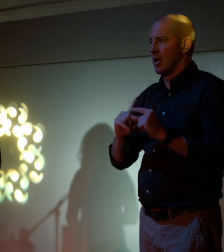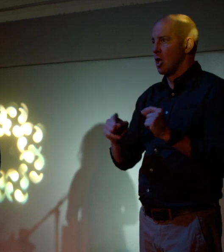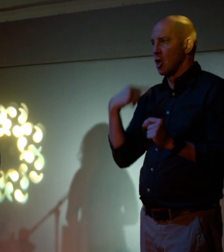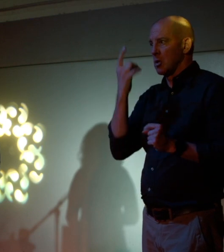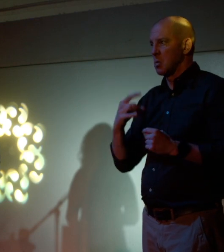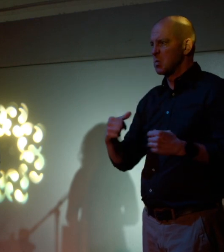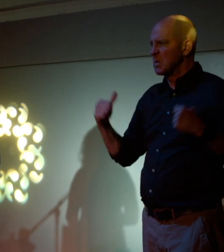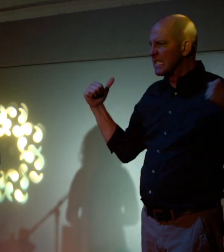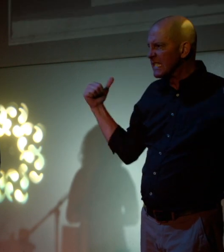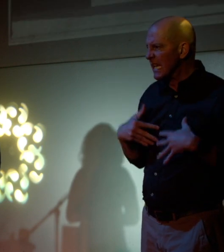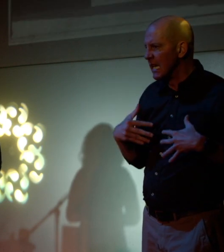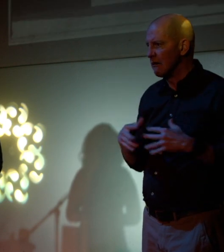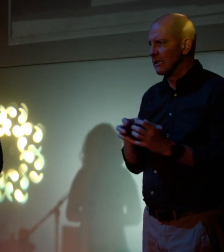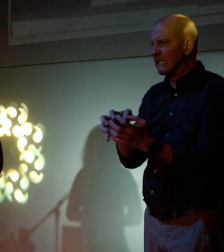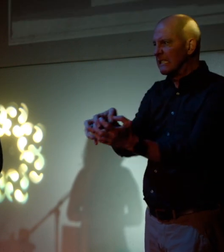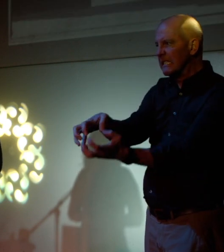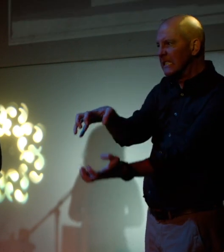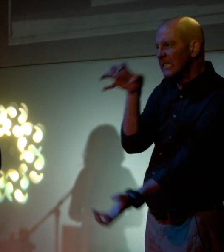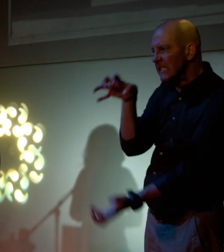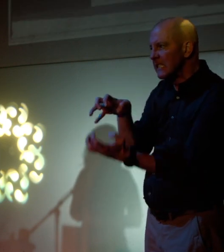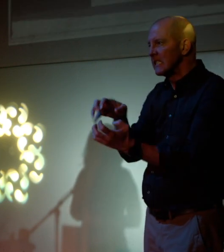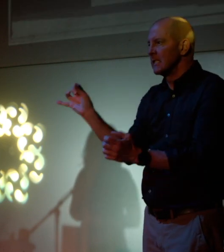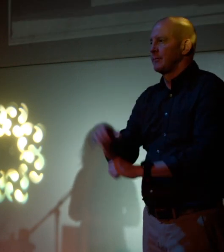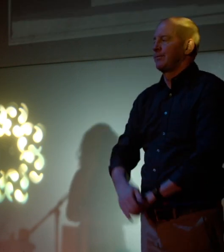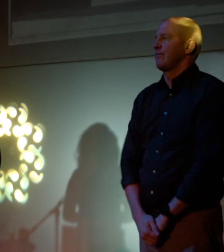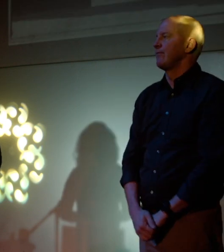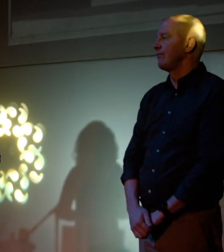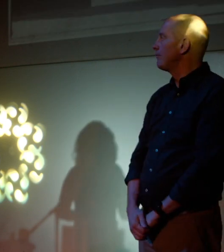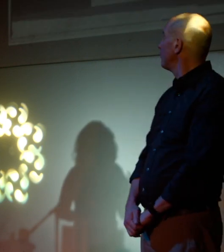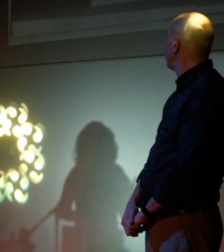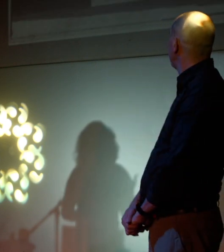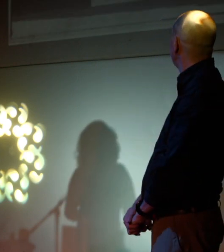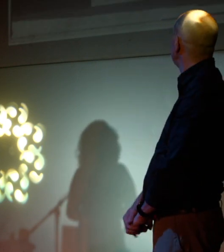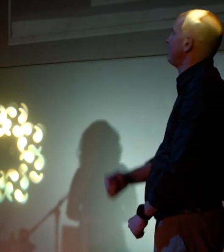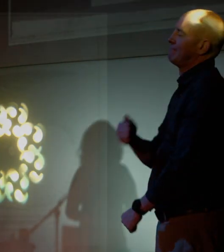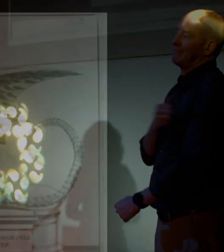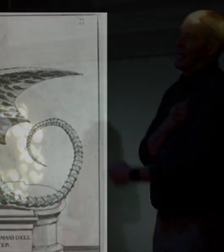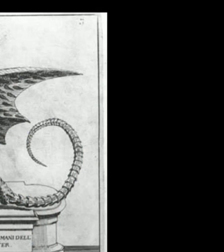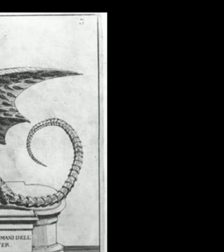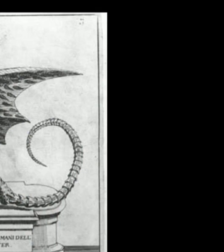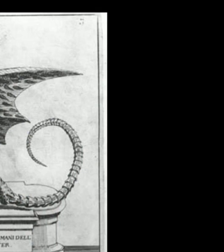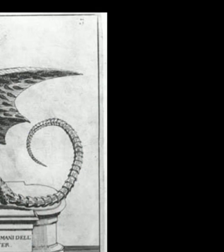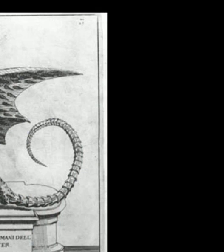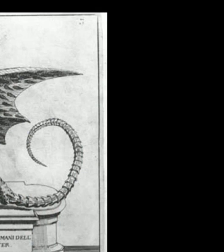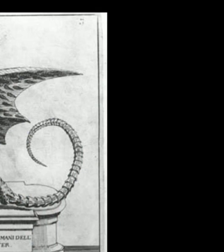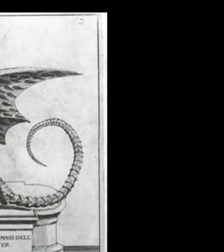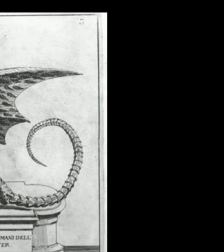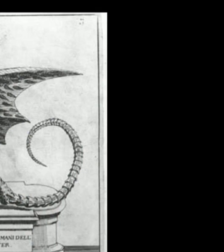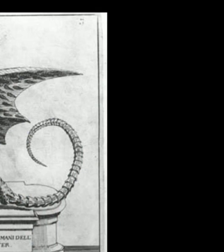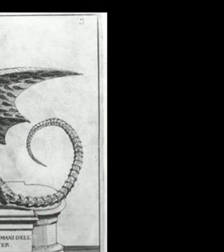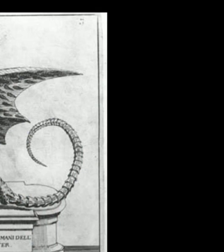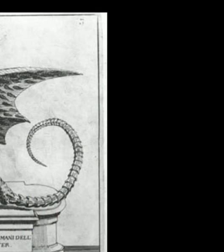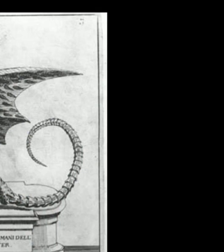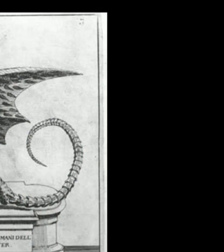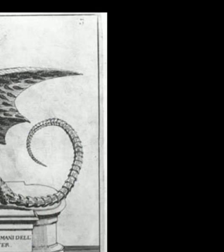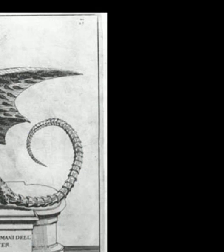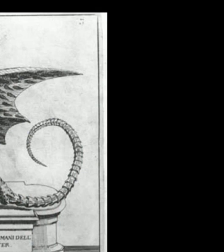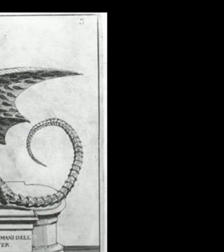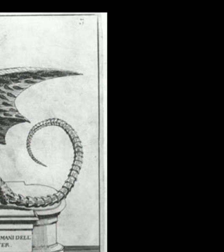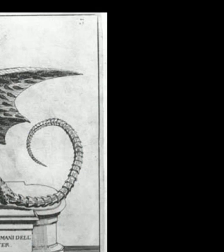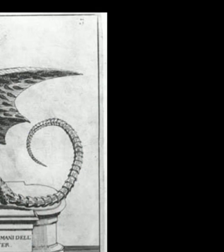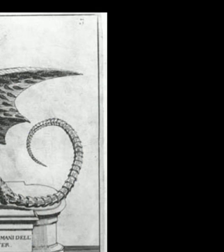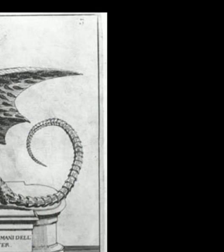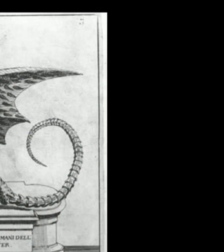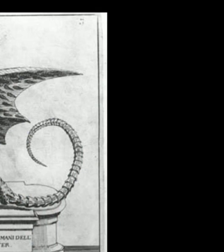snapping jaws. And then finally here, I love this one. This is the adorable dragon owned by Cornelius Meyer,